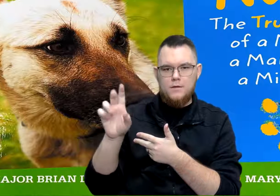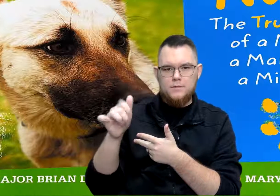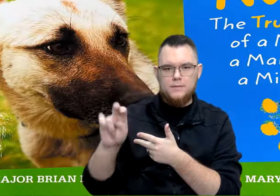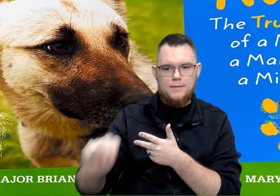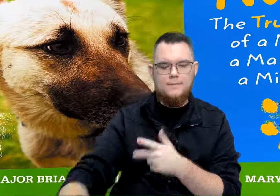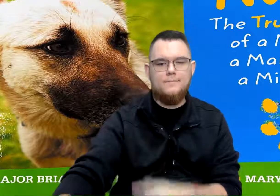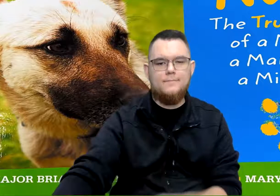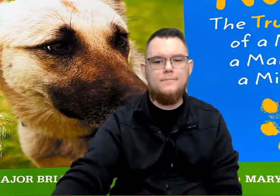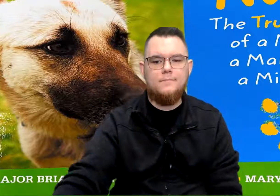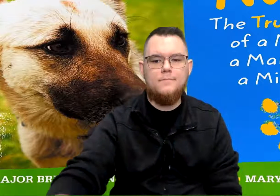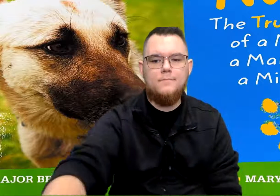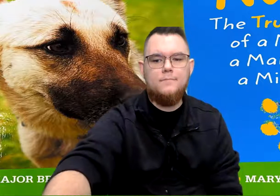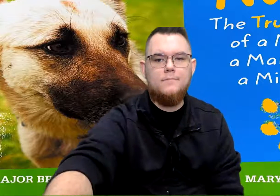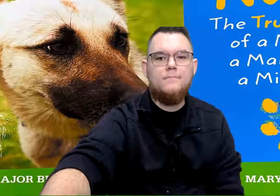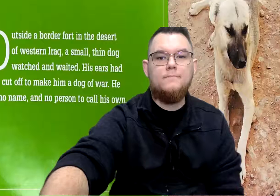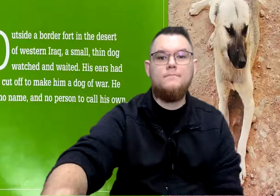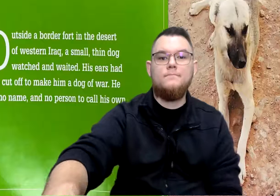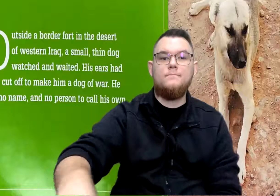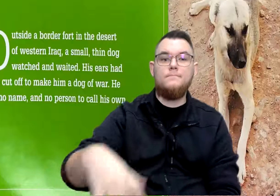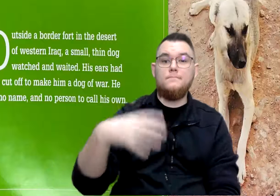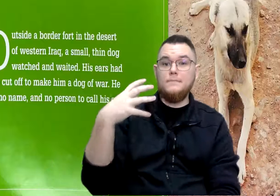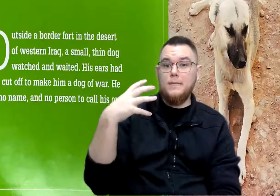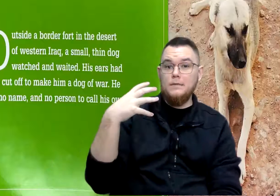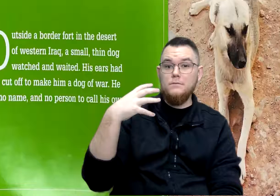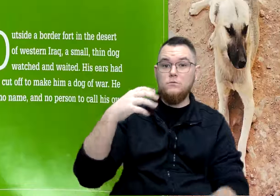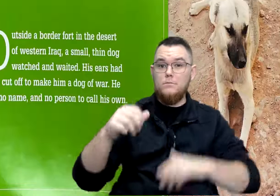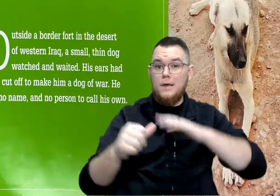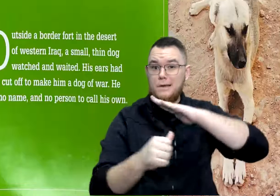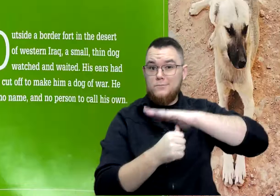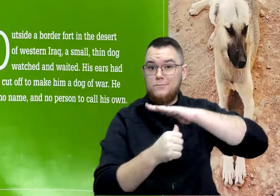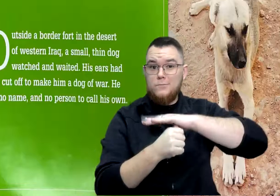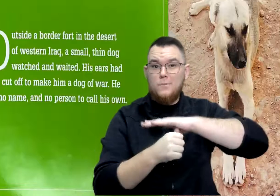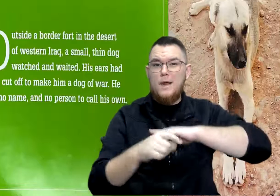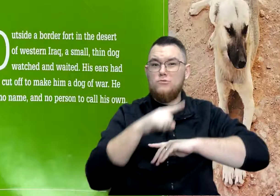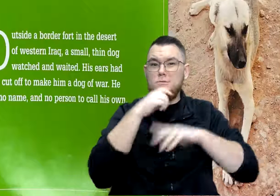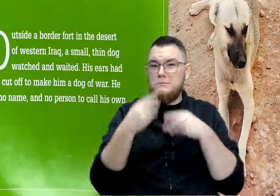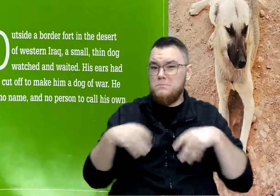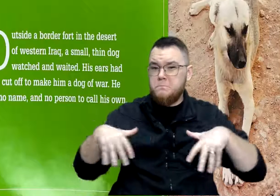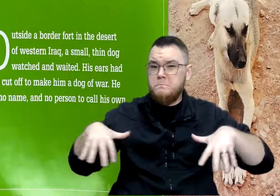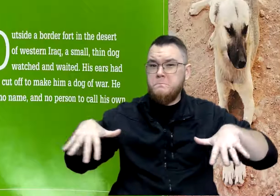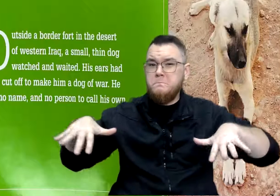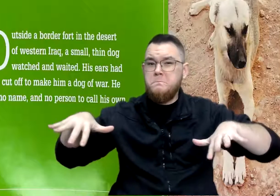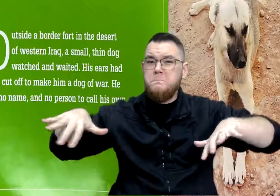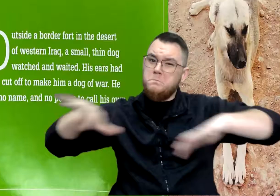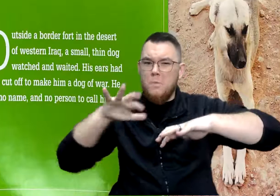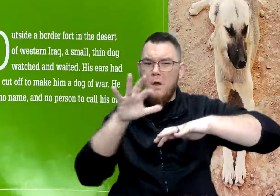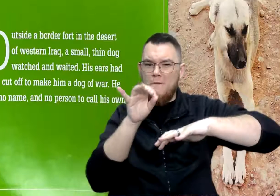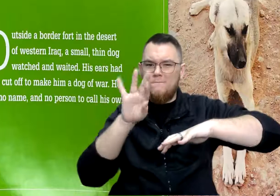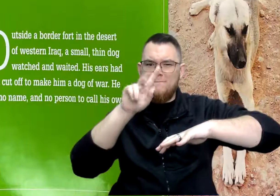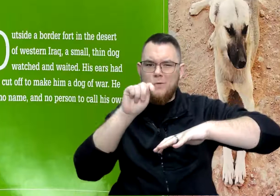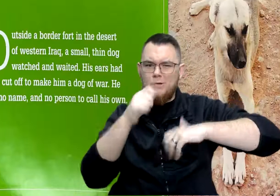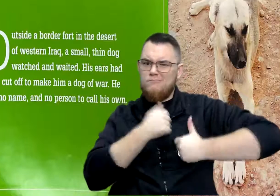Outside a border fort in the desert of western Iraq, a small, thin dog watched and